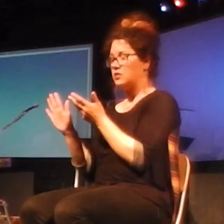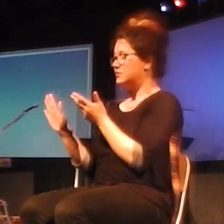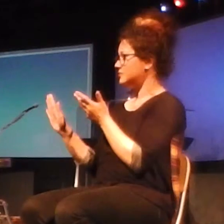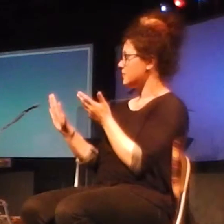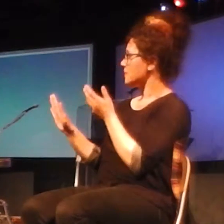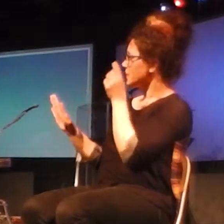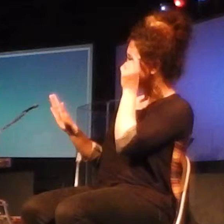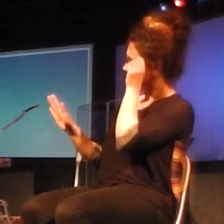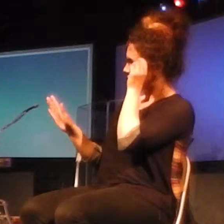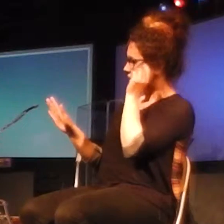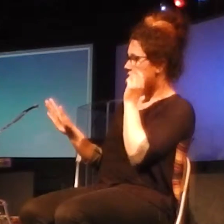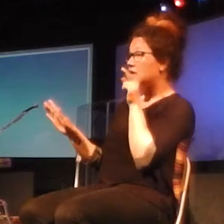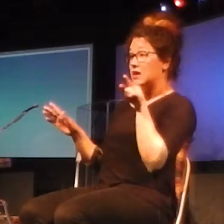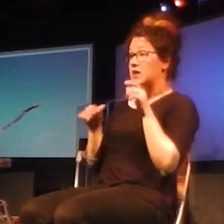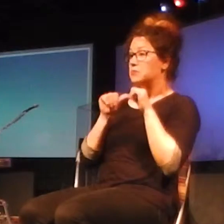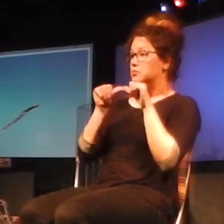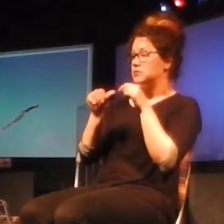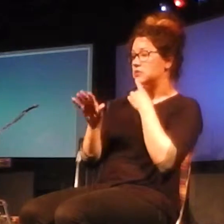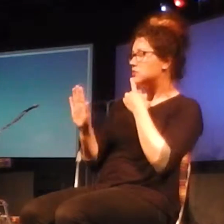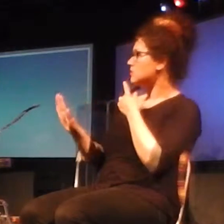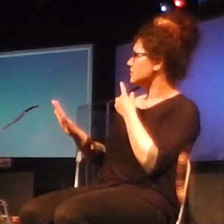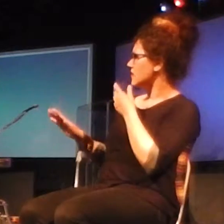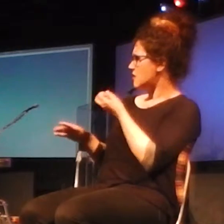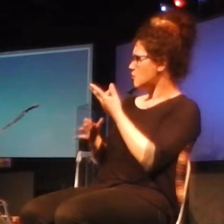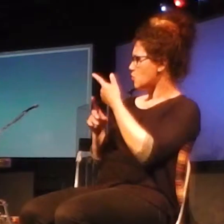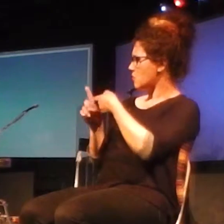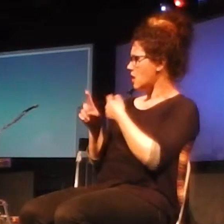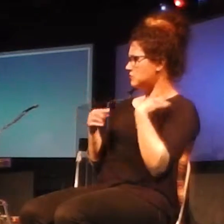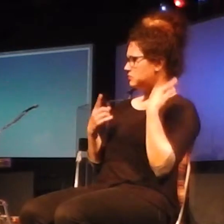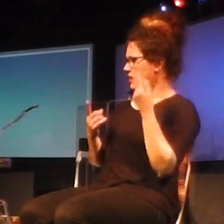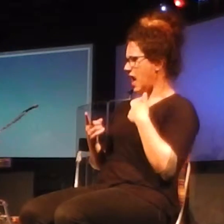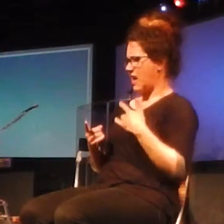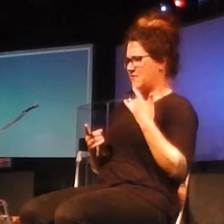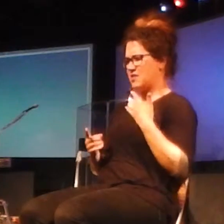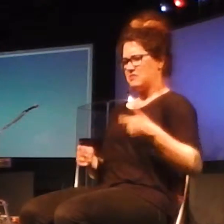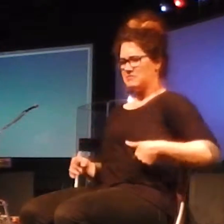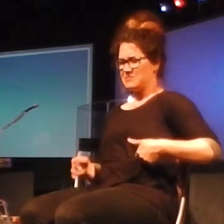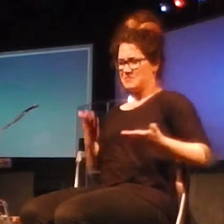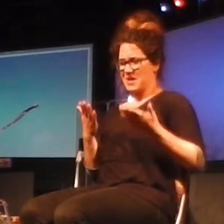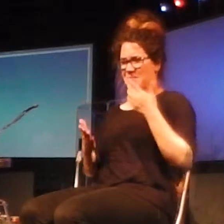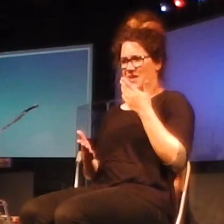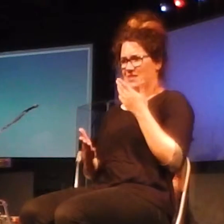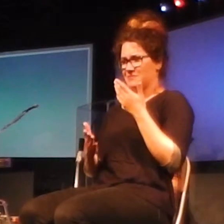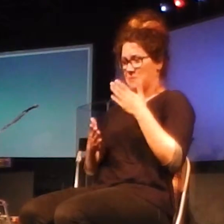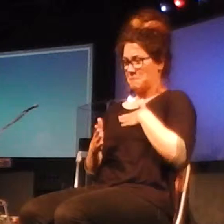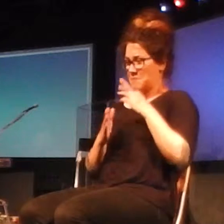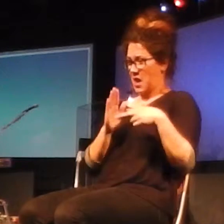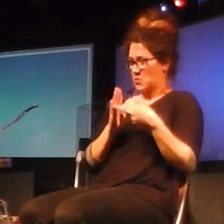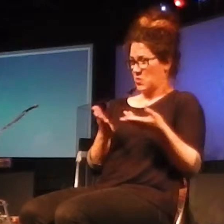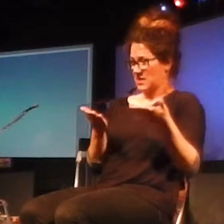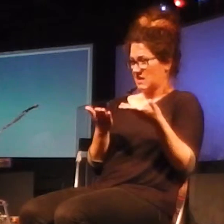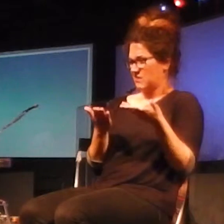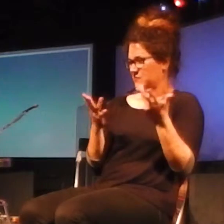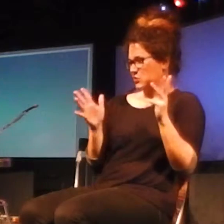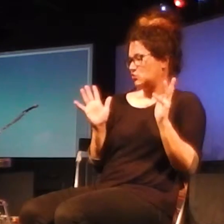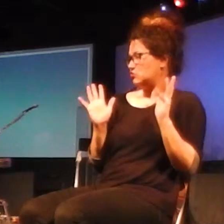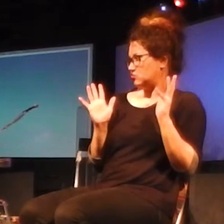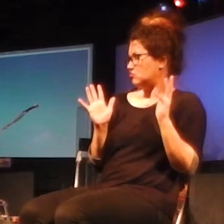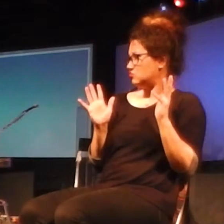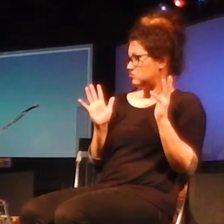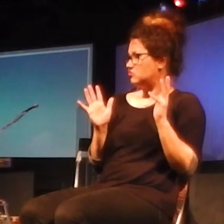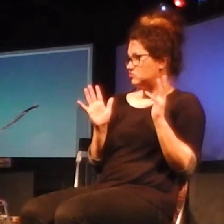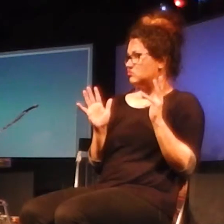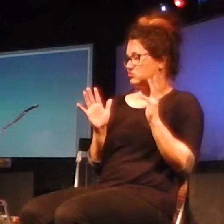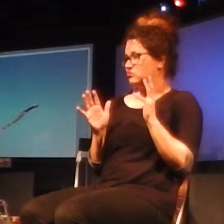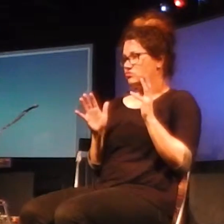he then continues on, he says, for the last few months I've been feeling like maybe I'm kind of done in the role I'm in. Maybe I've taken this iGen